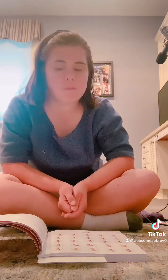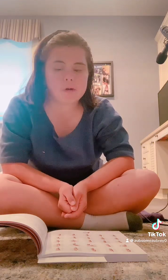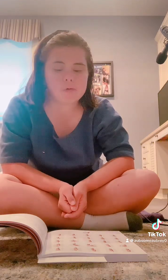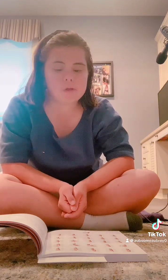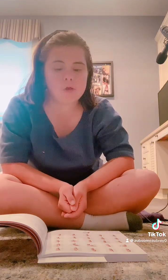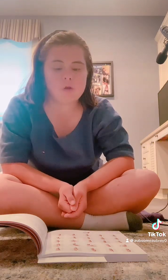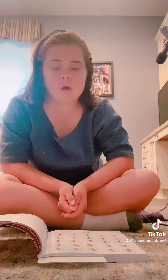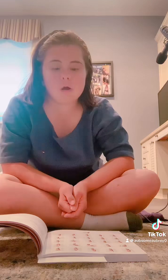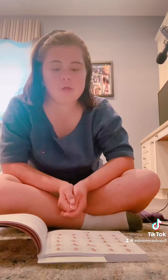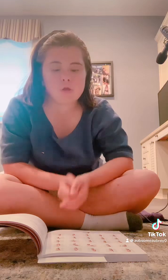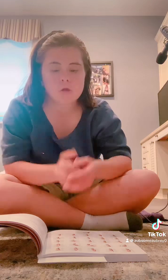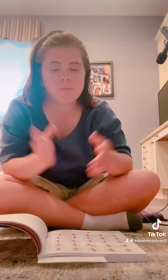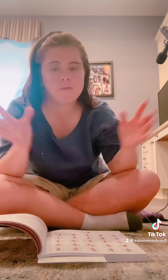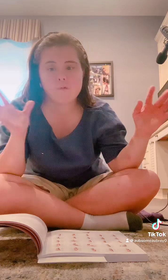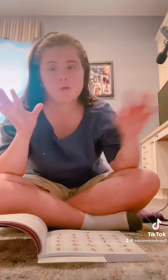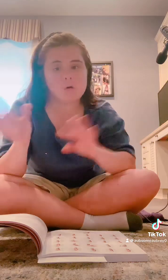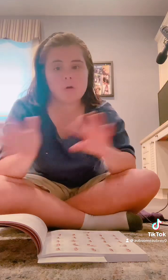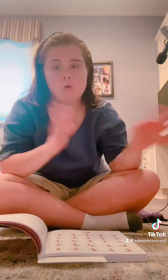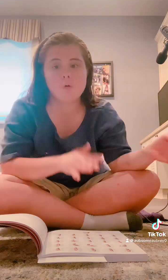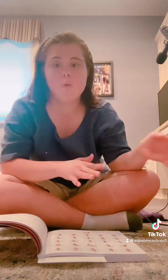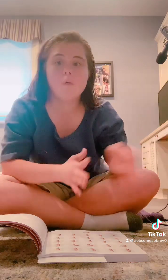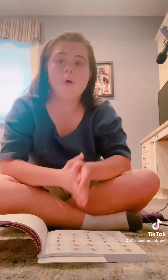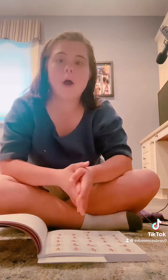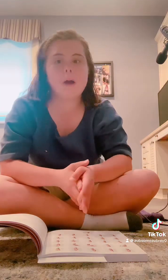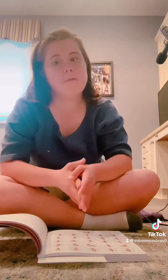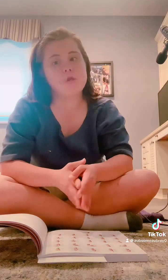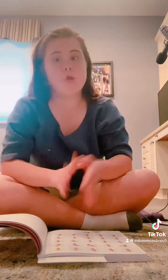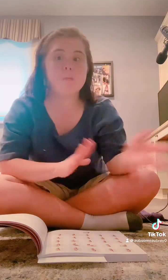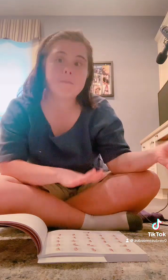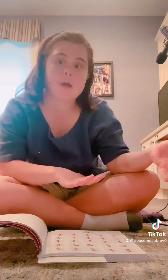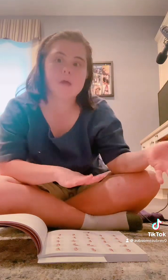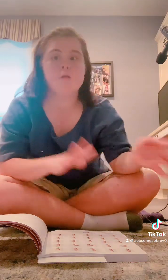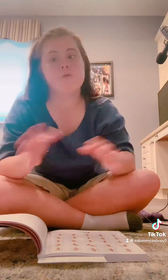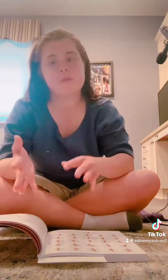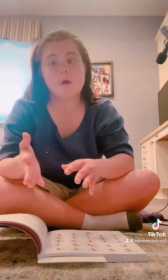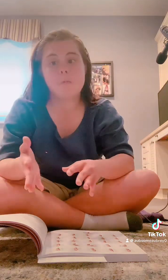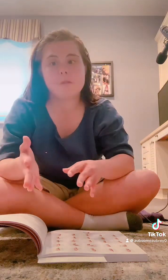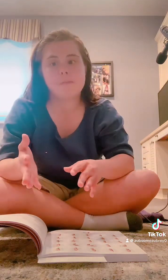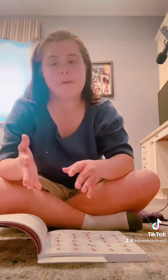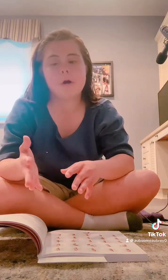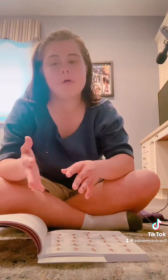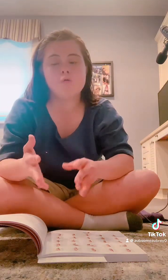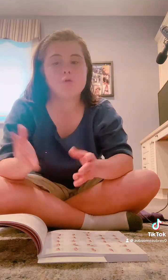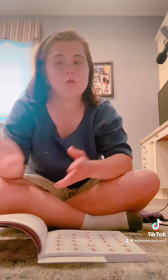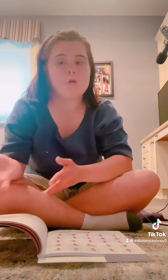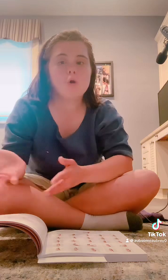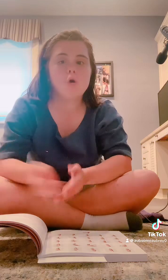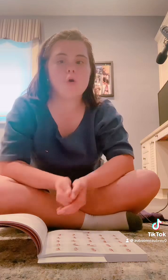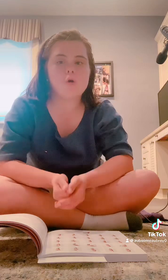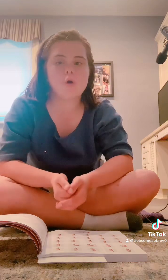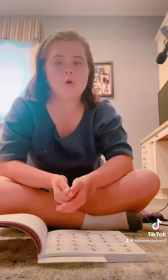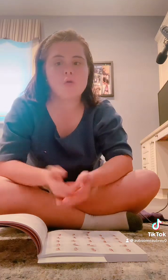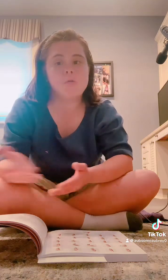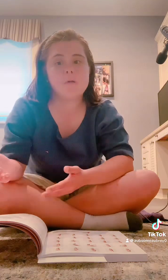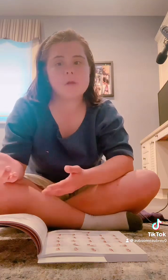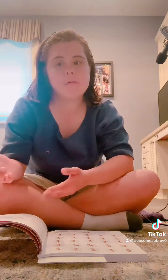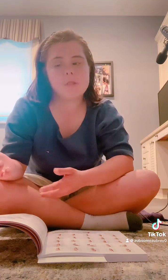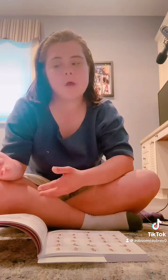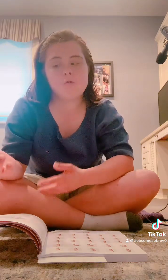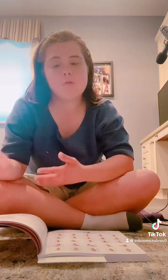models, and you're not just going to be focused on, you know, how much do you make. No, that's not what it's about. You just are doing something that you love